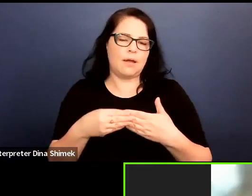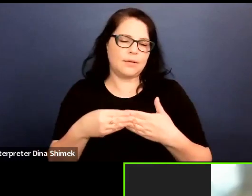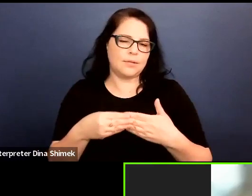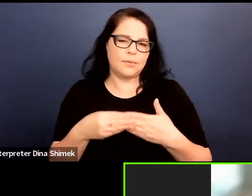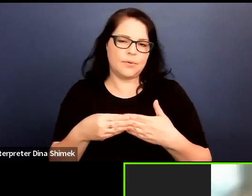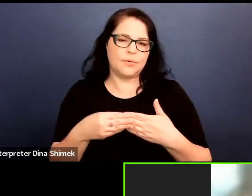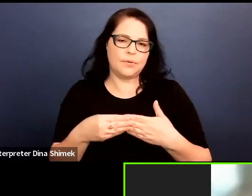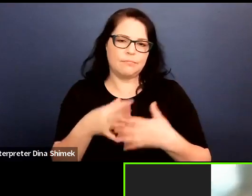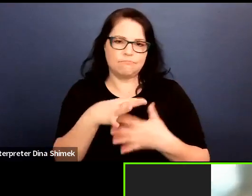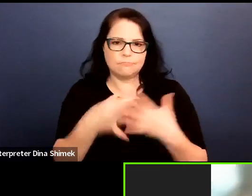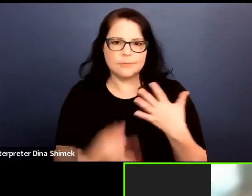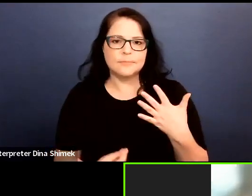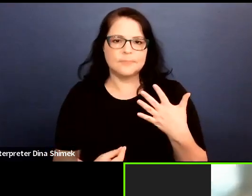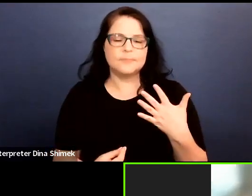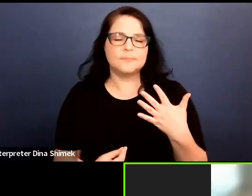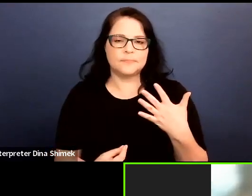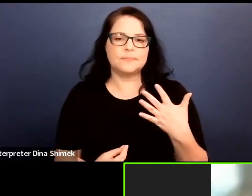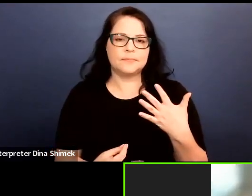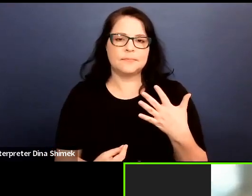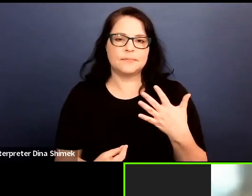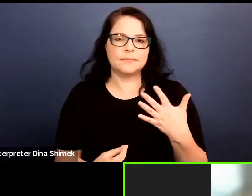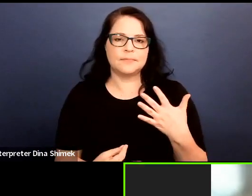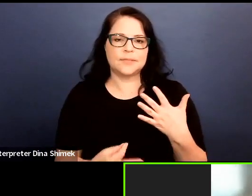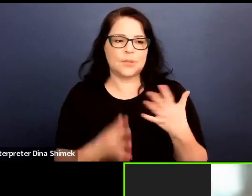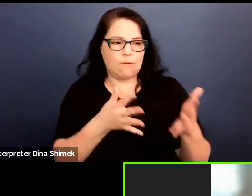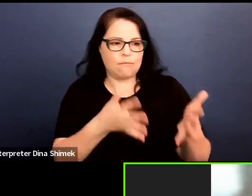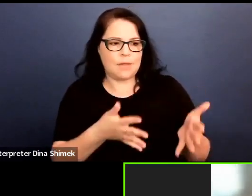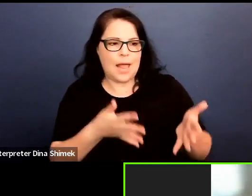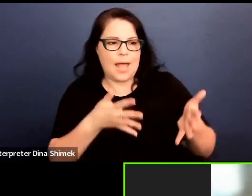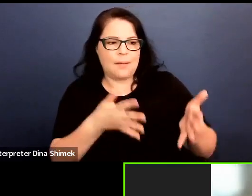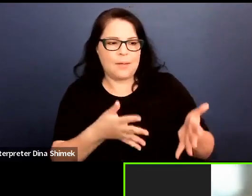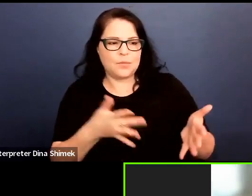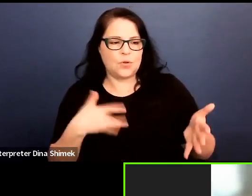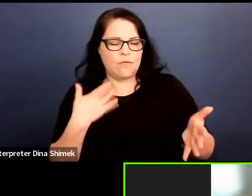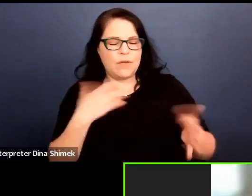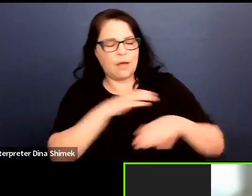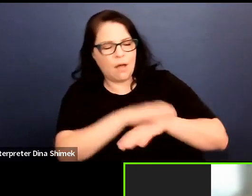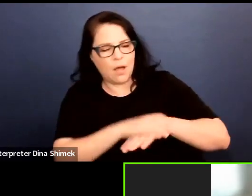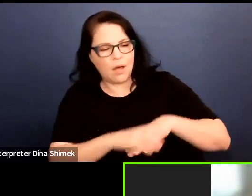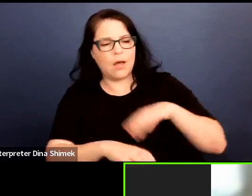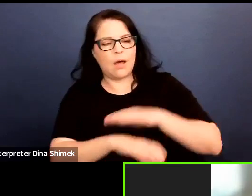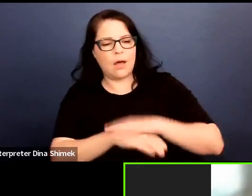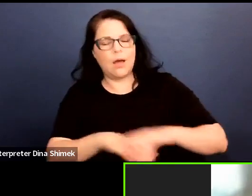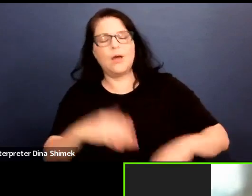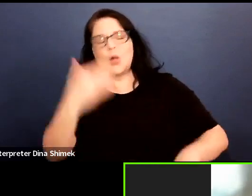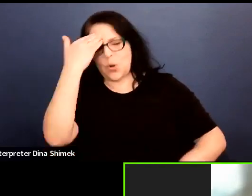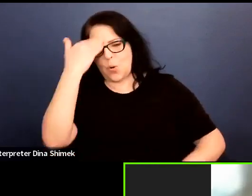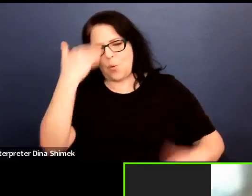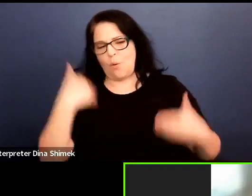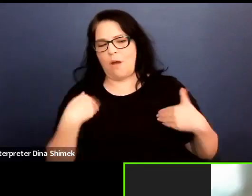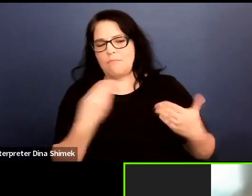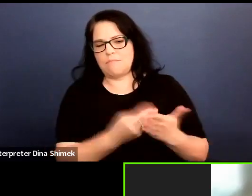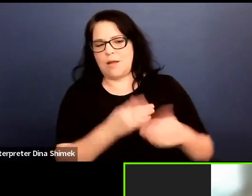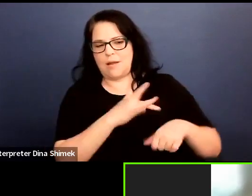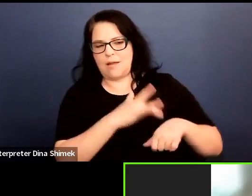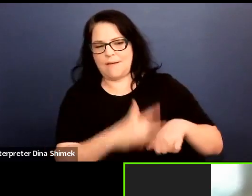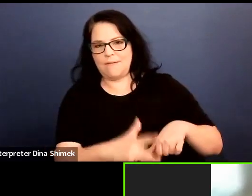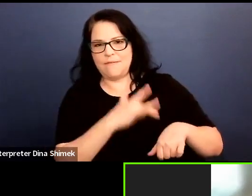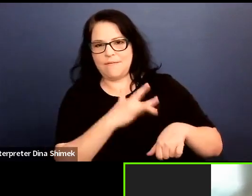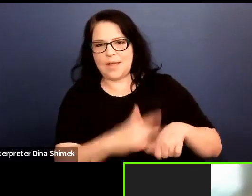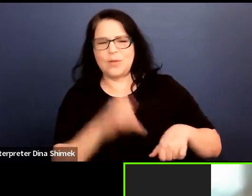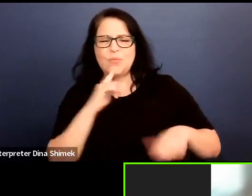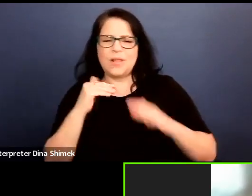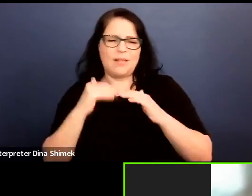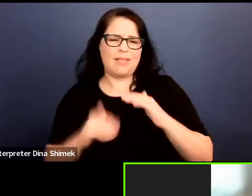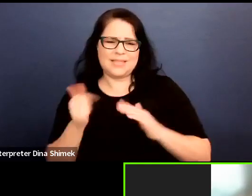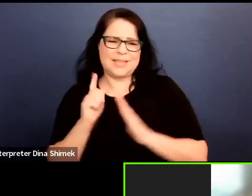So, Mm, let it be there for your peace of mind. And honestly, it takes less than 10 minutes to